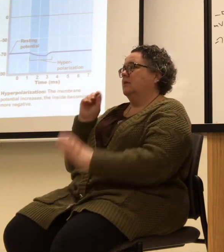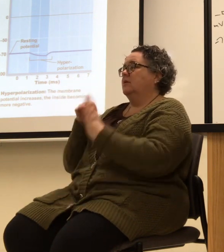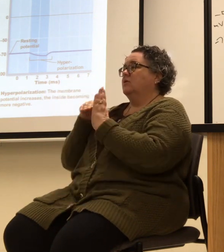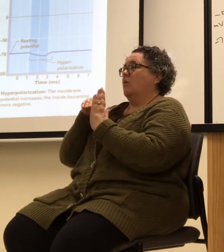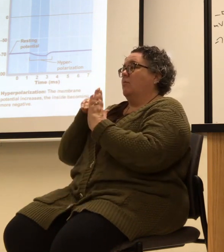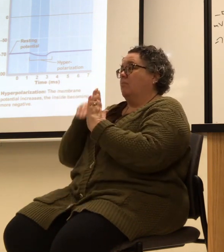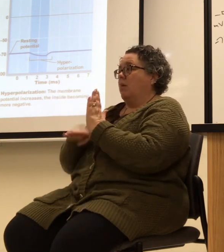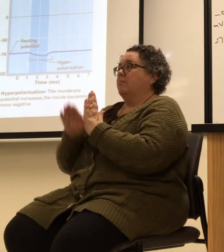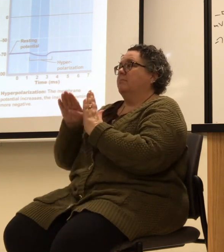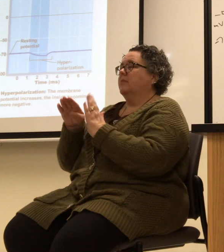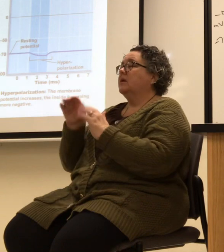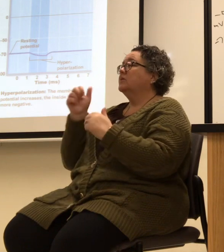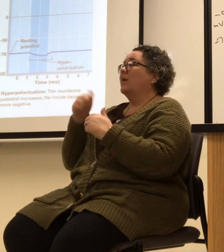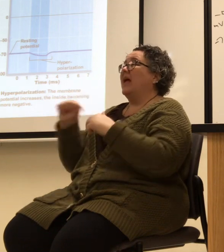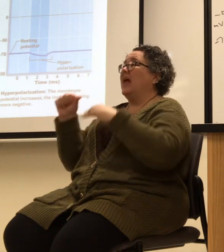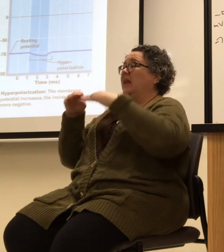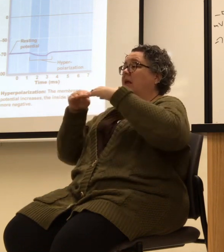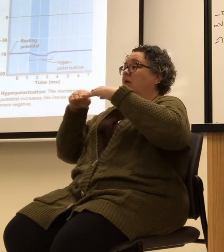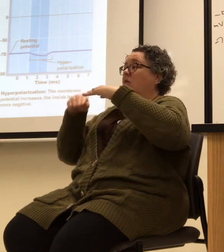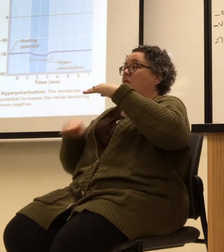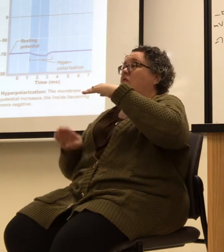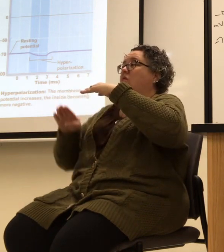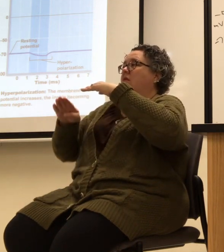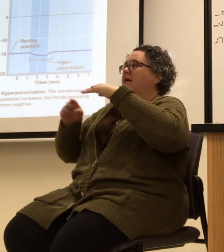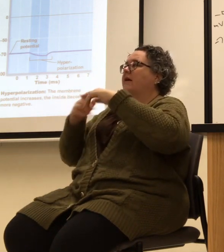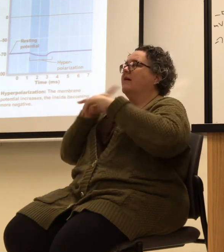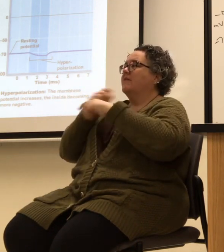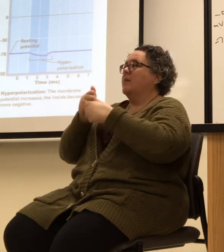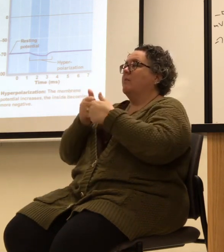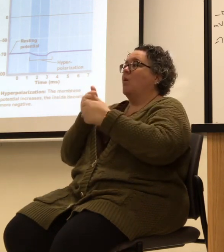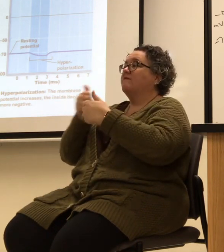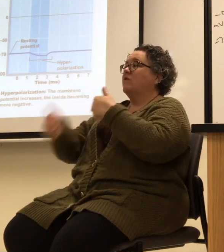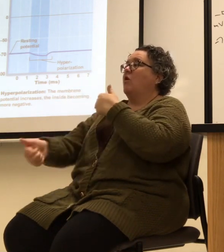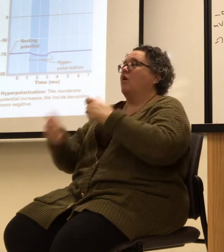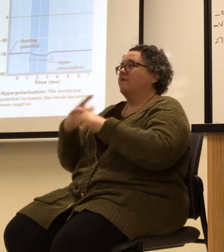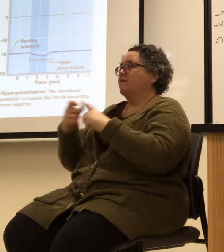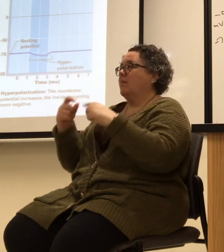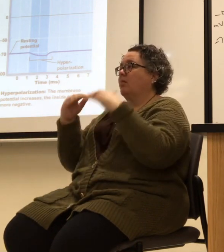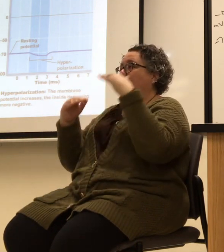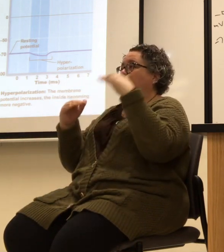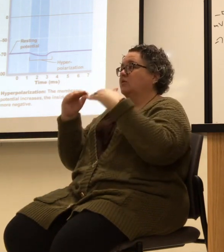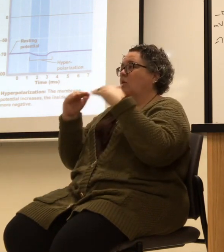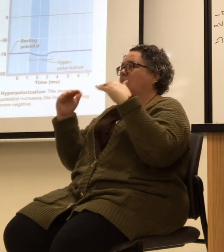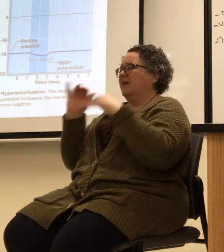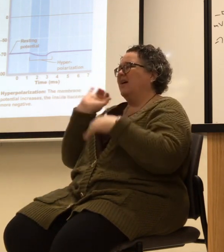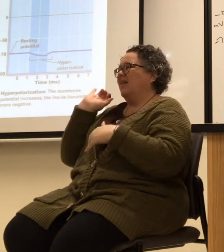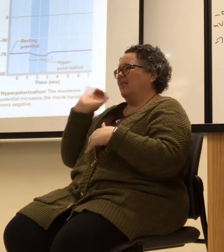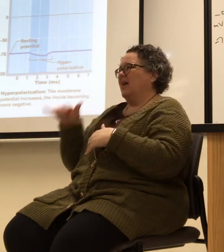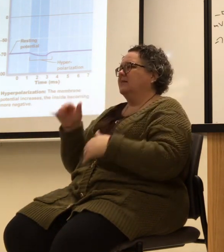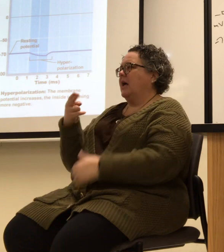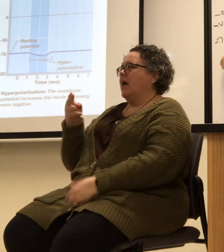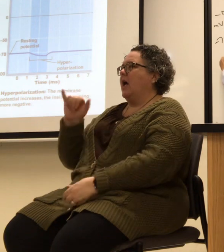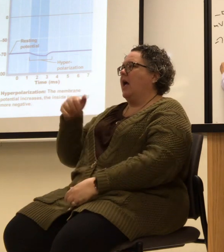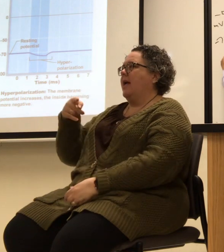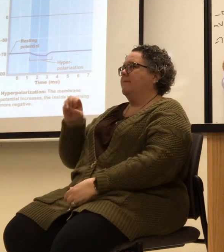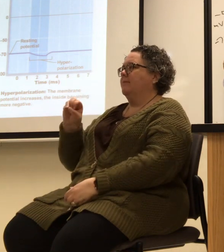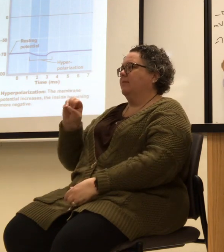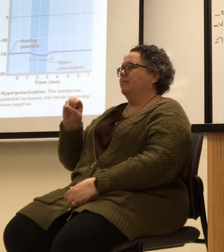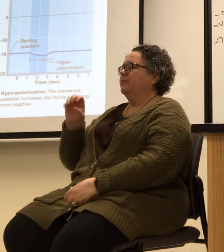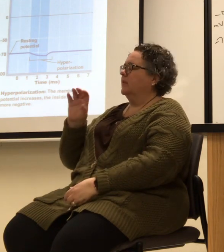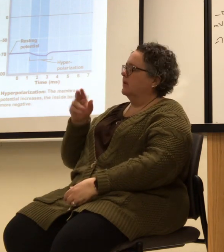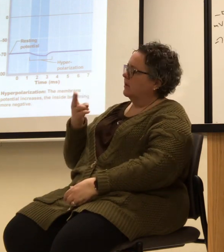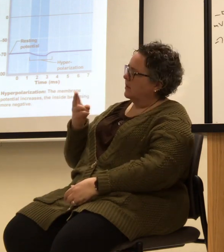Okay. Any stimulus that takes you further away from threshold is, well, it's a hyperpolarization. That's what we call it.